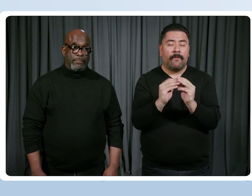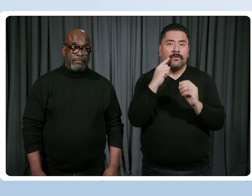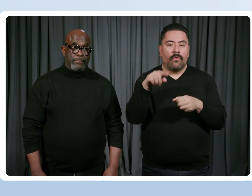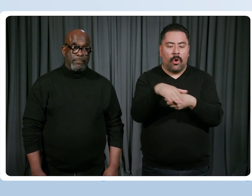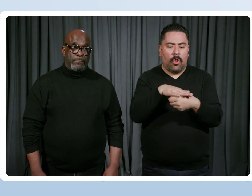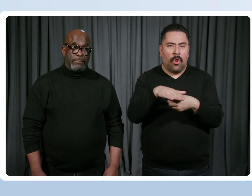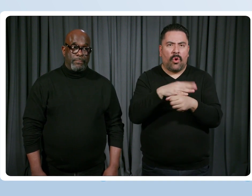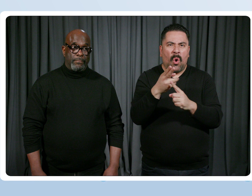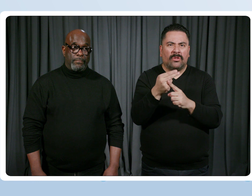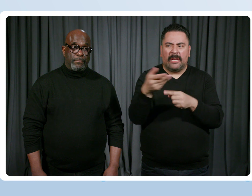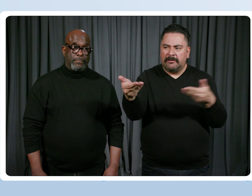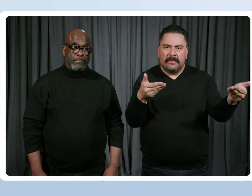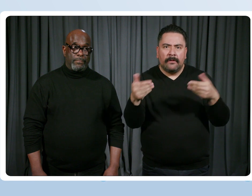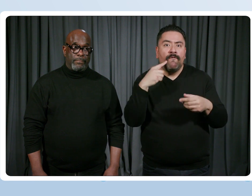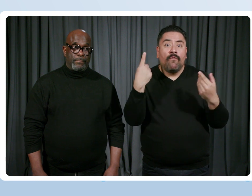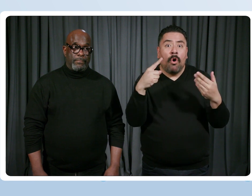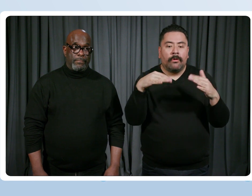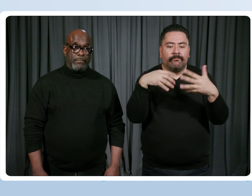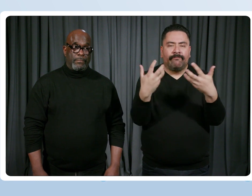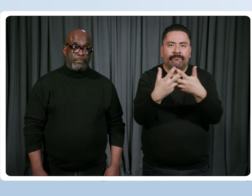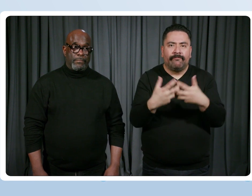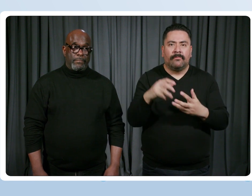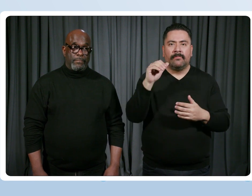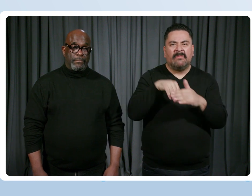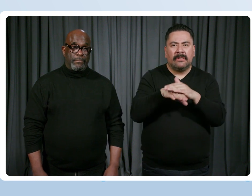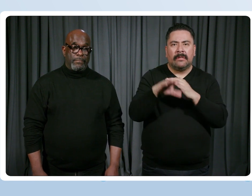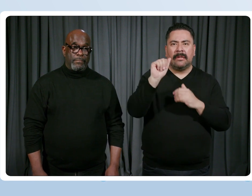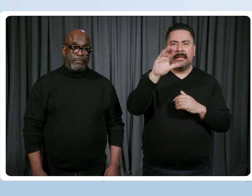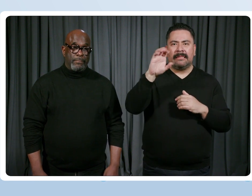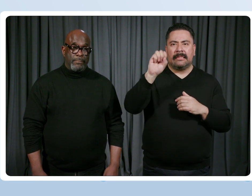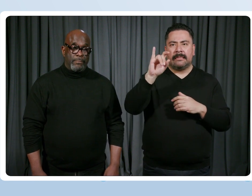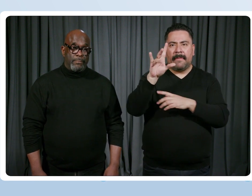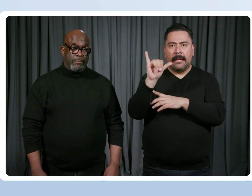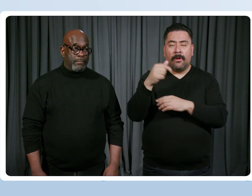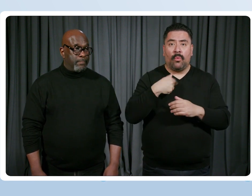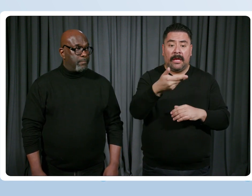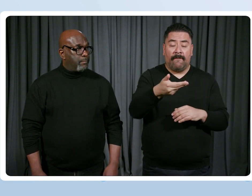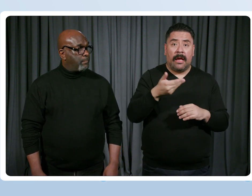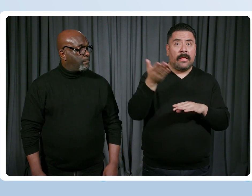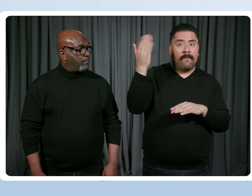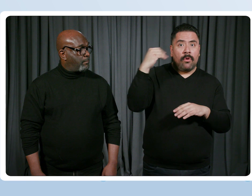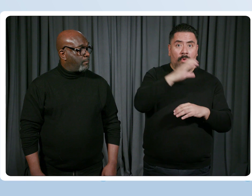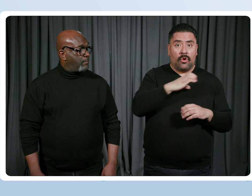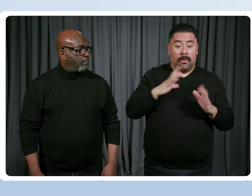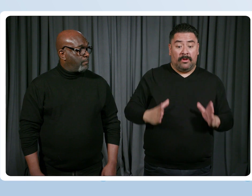local hotels about accessibility. And we invited the former commissioner of the Mayor's Office for People with Disabilities, Karen Tamley, to